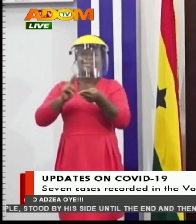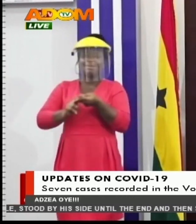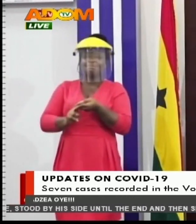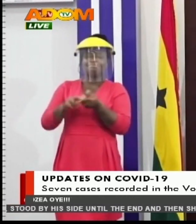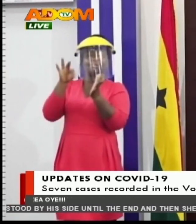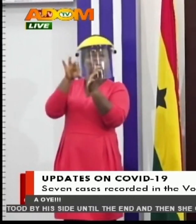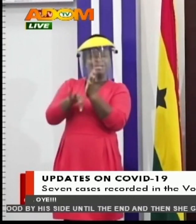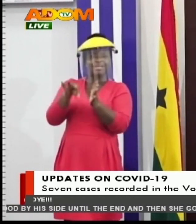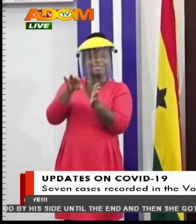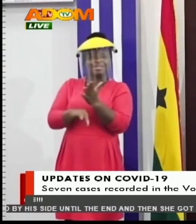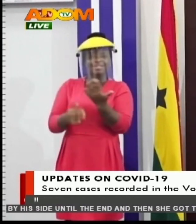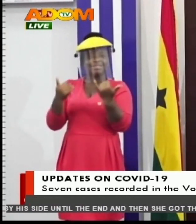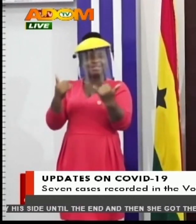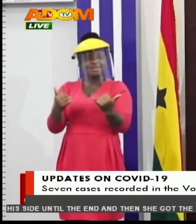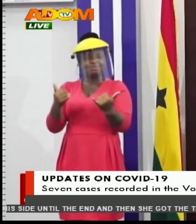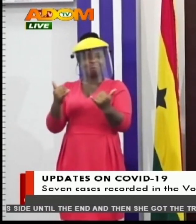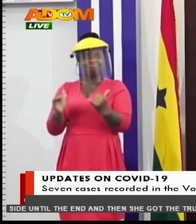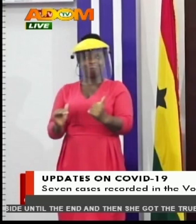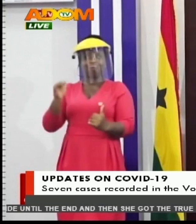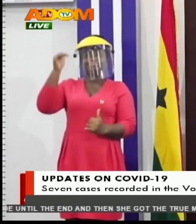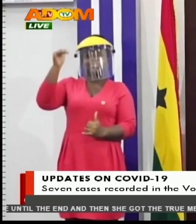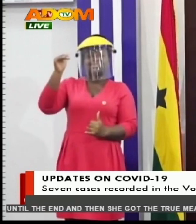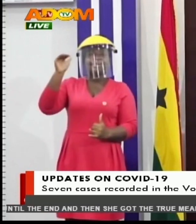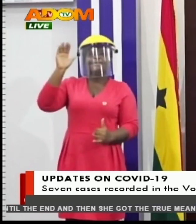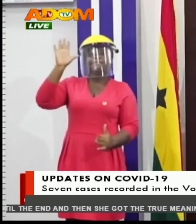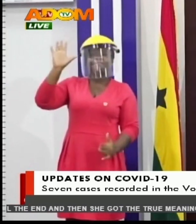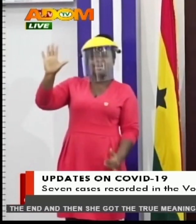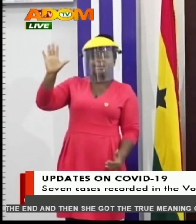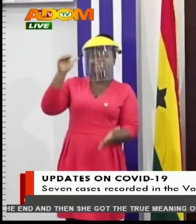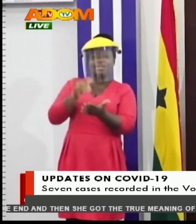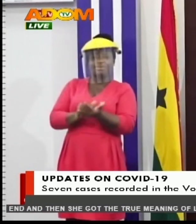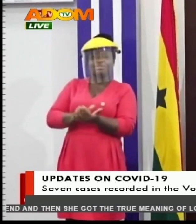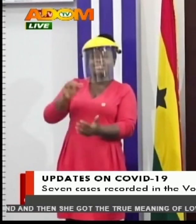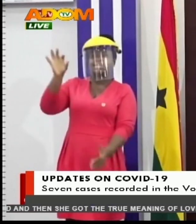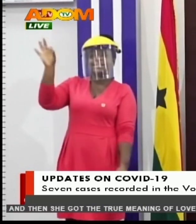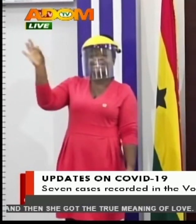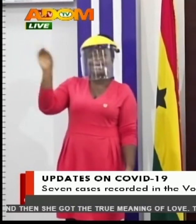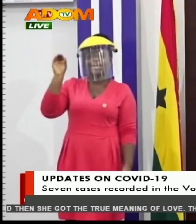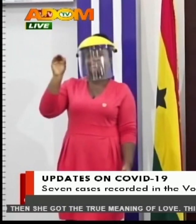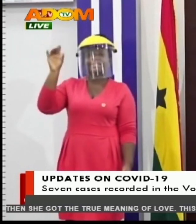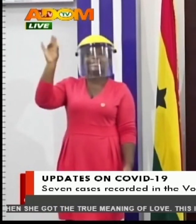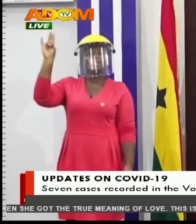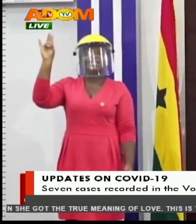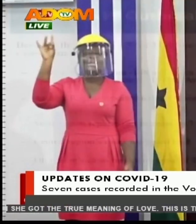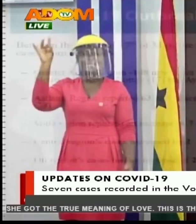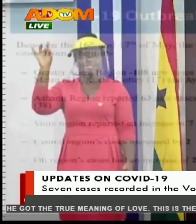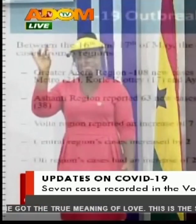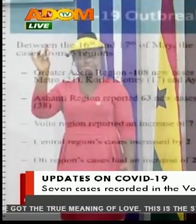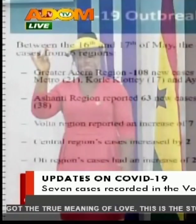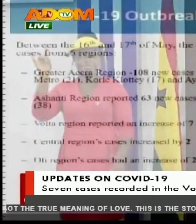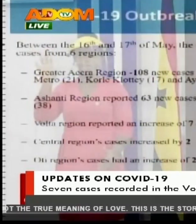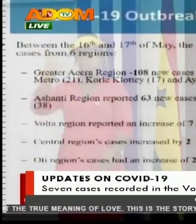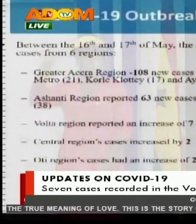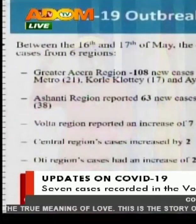1,754 recoveries. The regional breakdowns of the recoveries have also been provided. We have